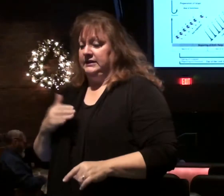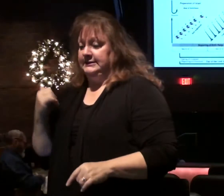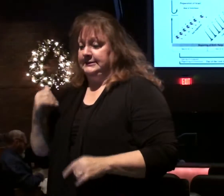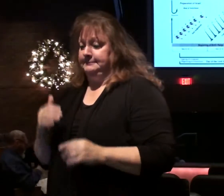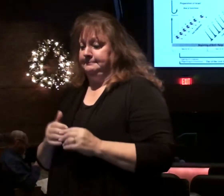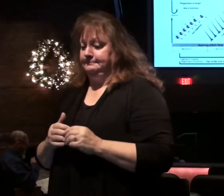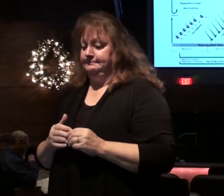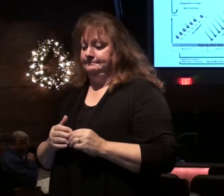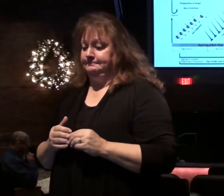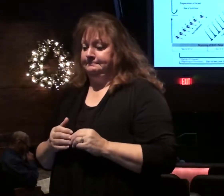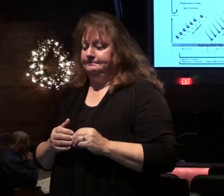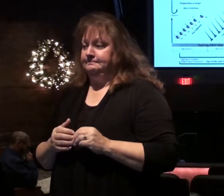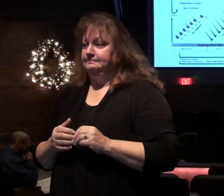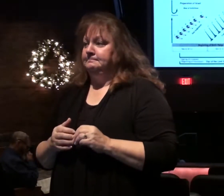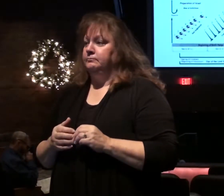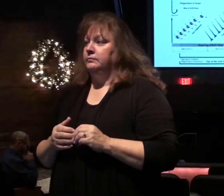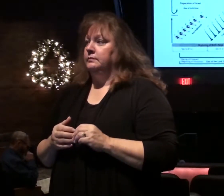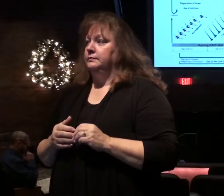up.